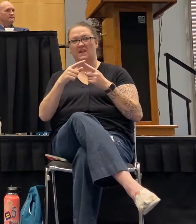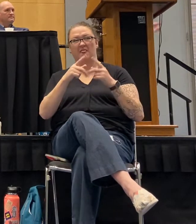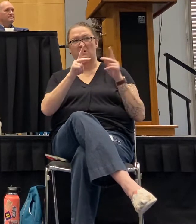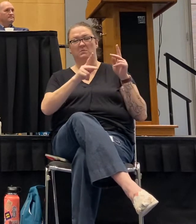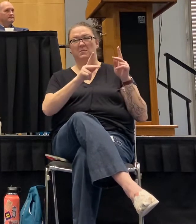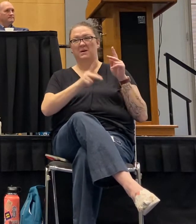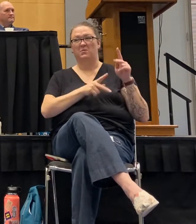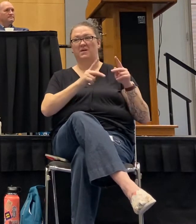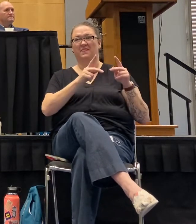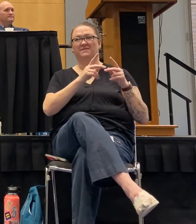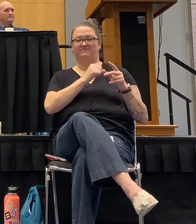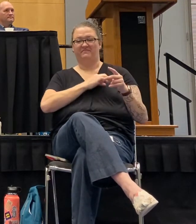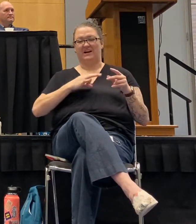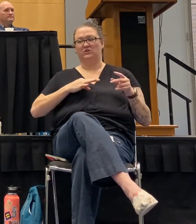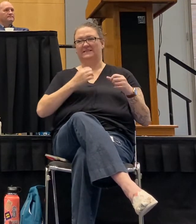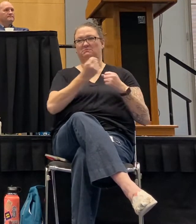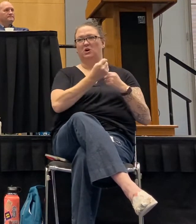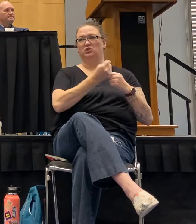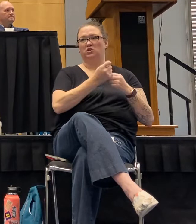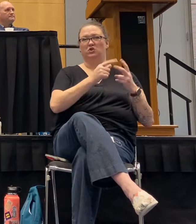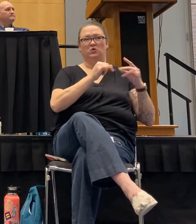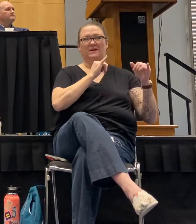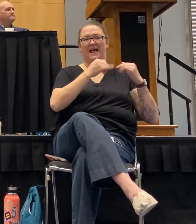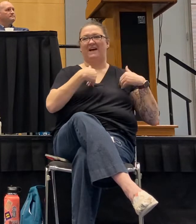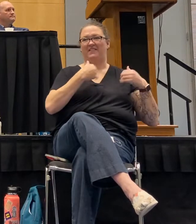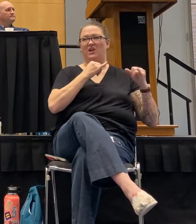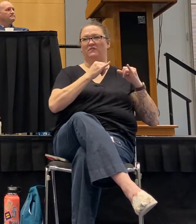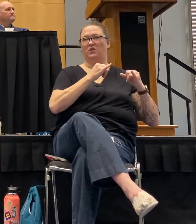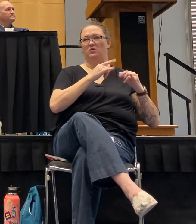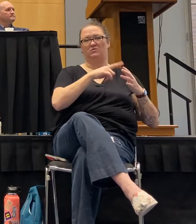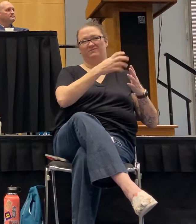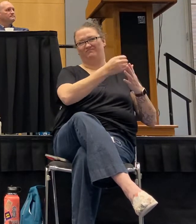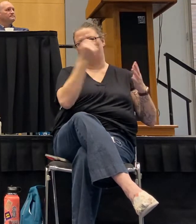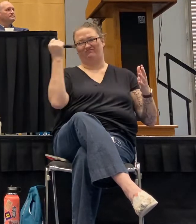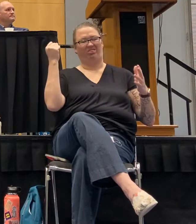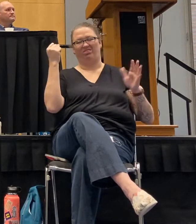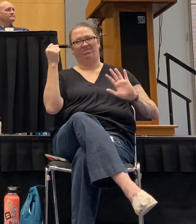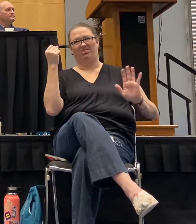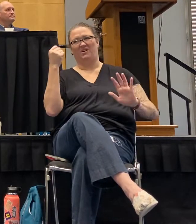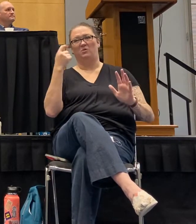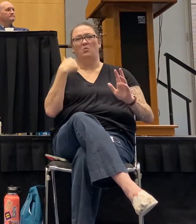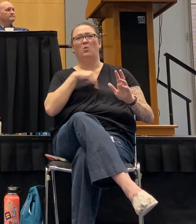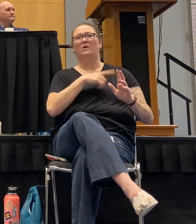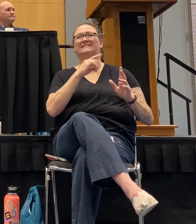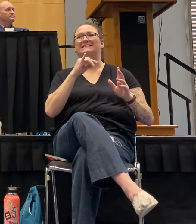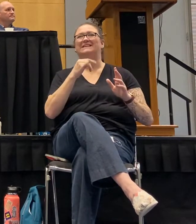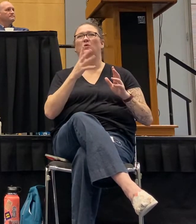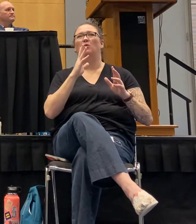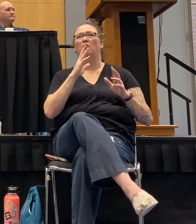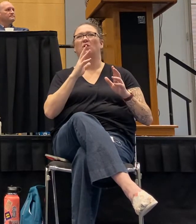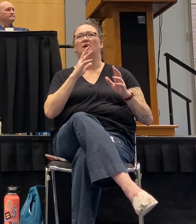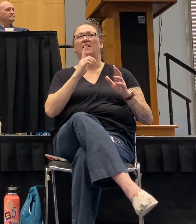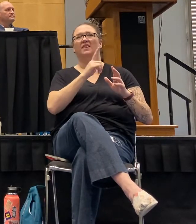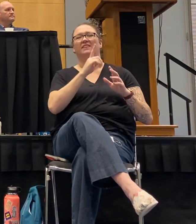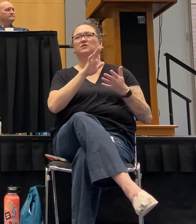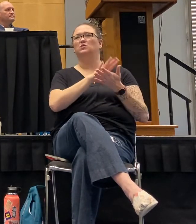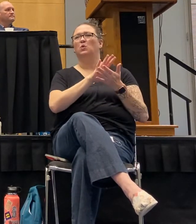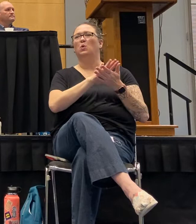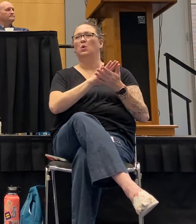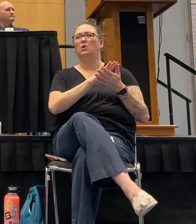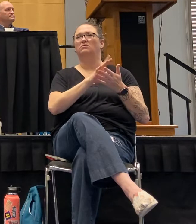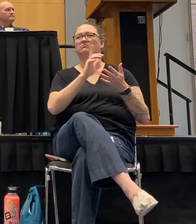sponsor, whatever that may be, to conduct the interview. But we did it in a way where we got buy-in from the institution